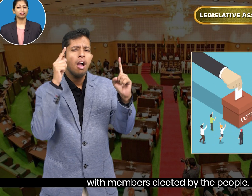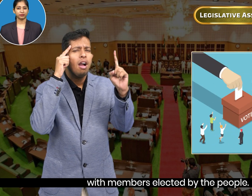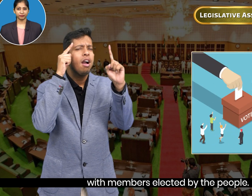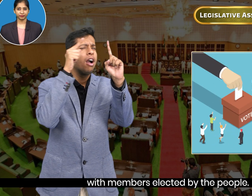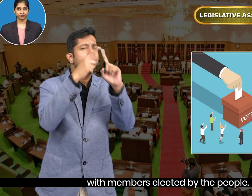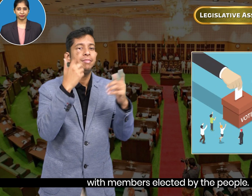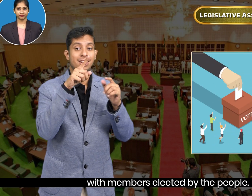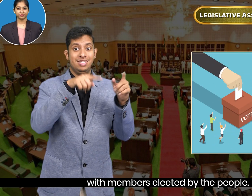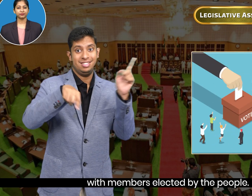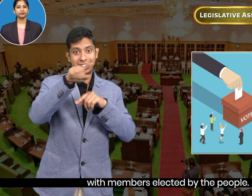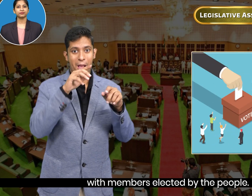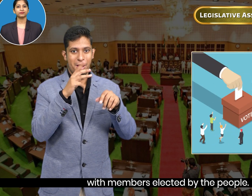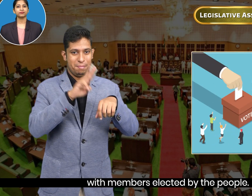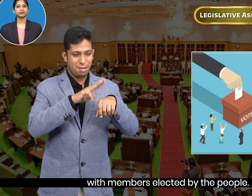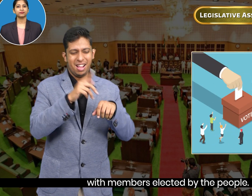people.